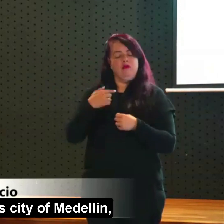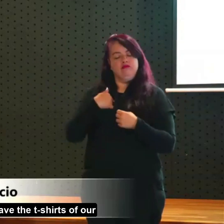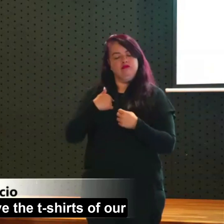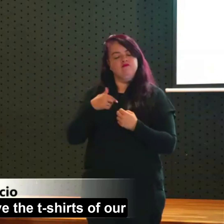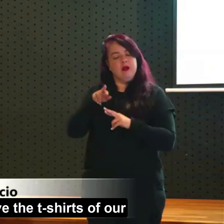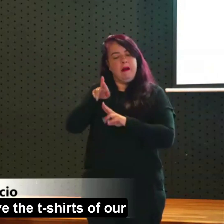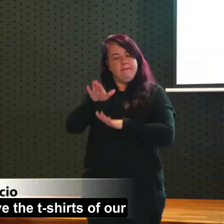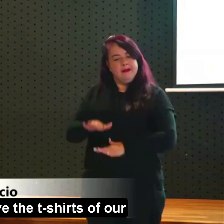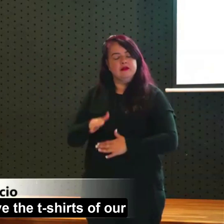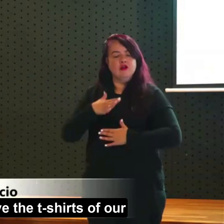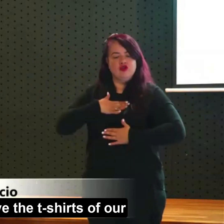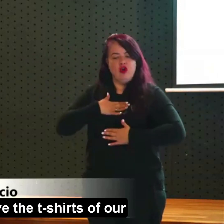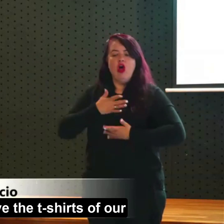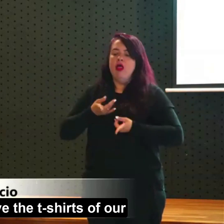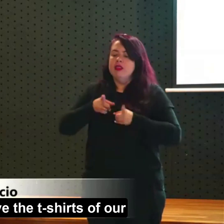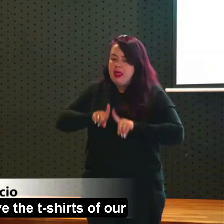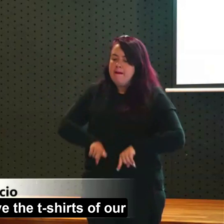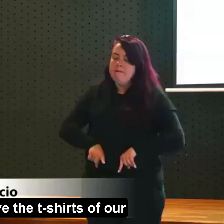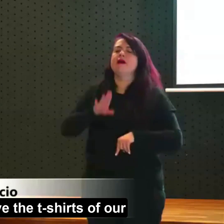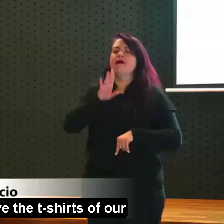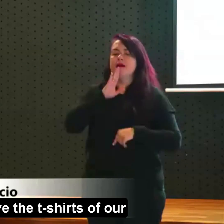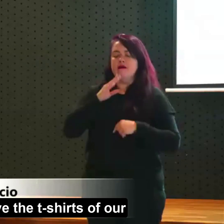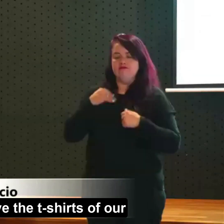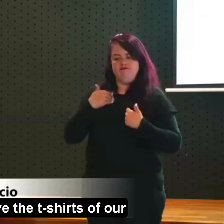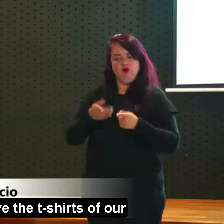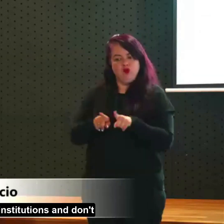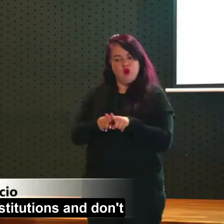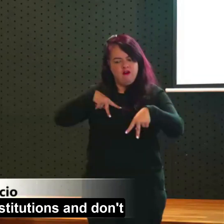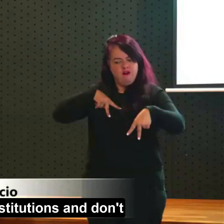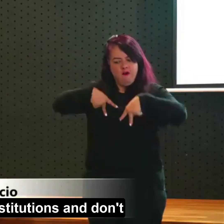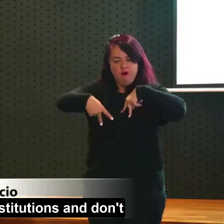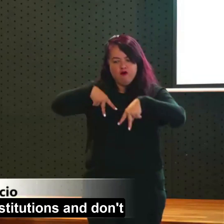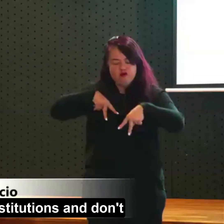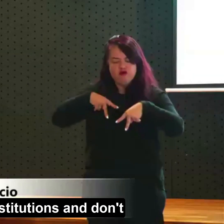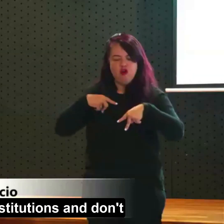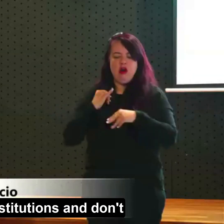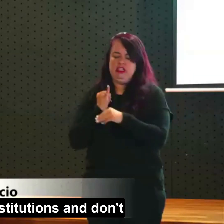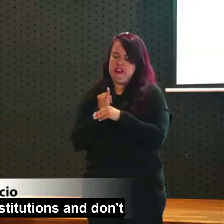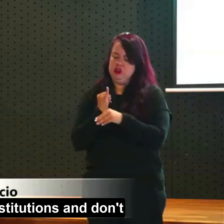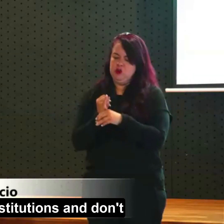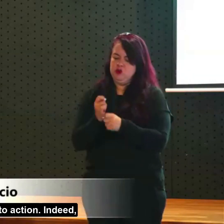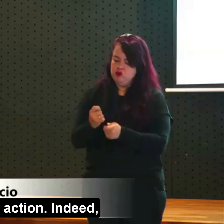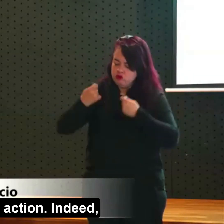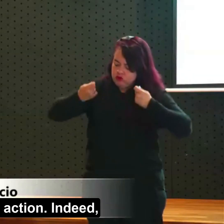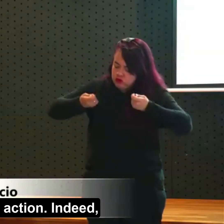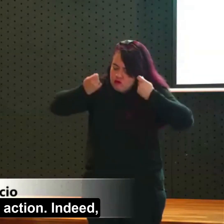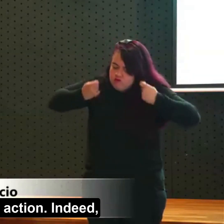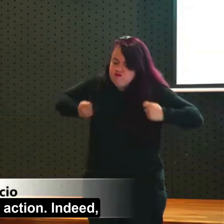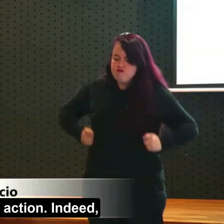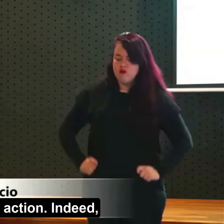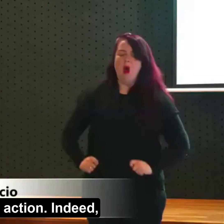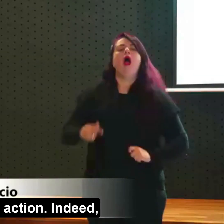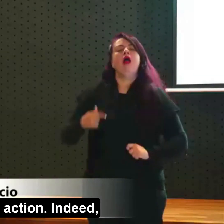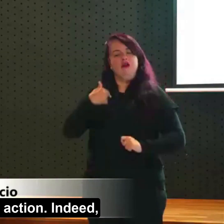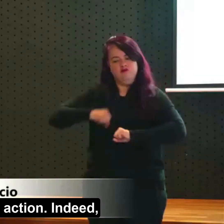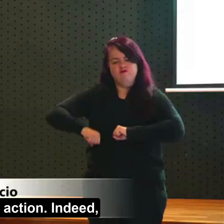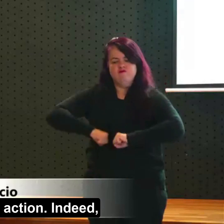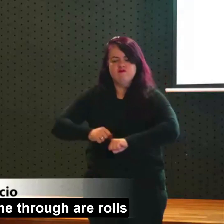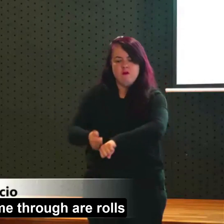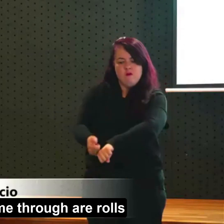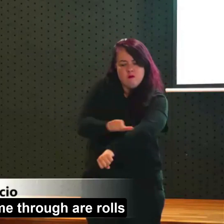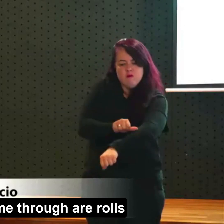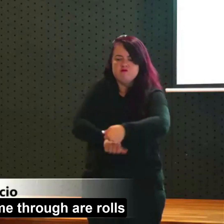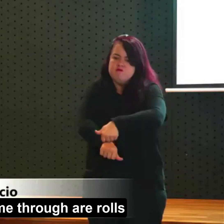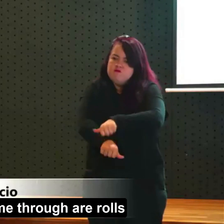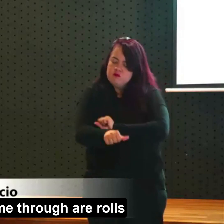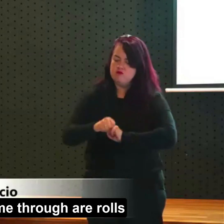of Medellín. We also have the T-shirts of our different institutions, and those calls to actions indeed